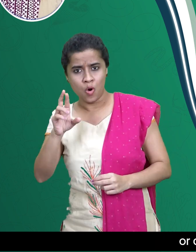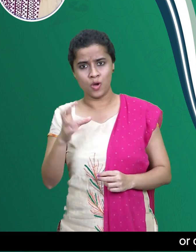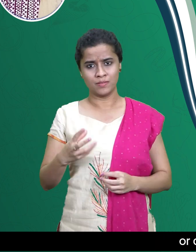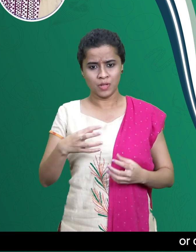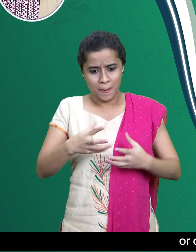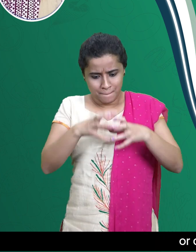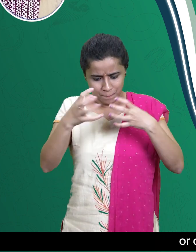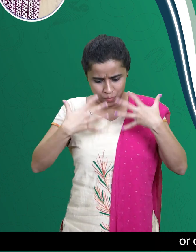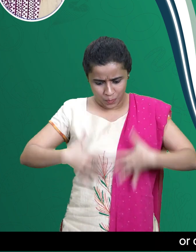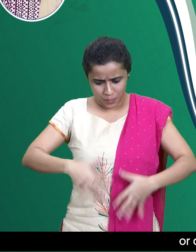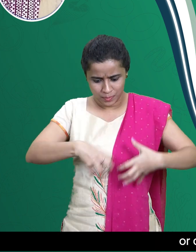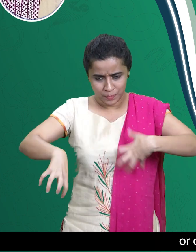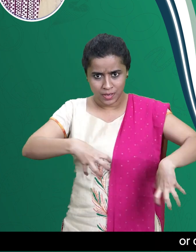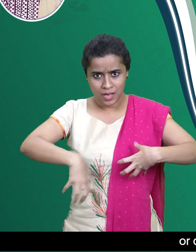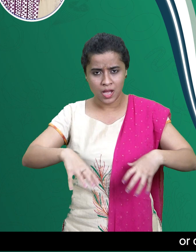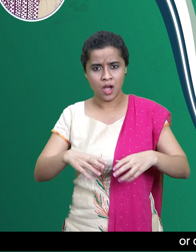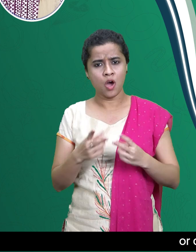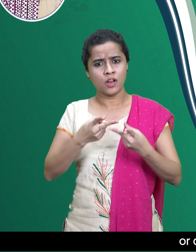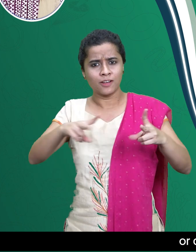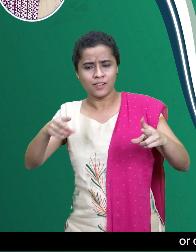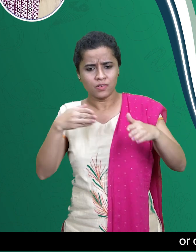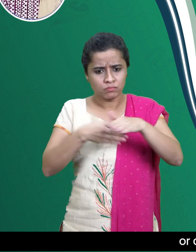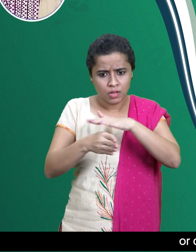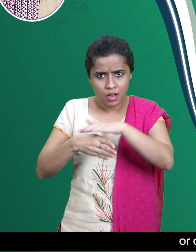do they go to different ones?